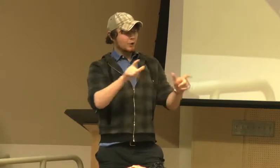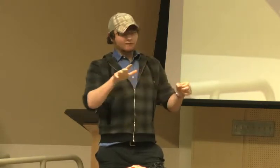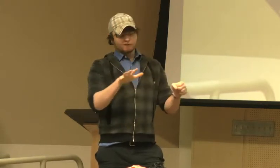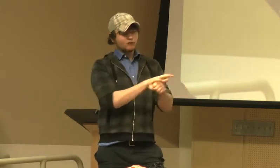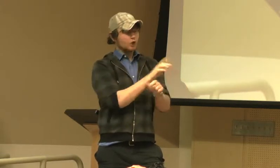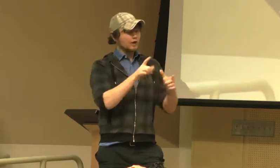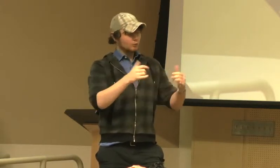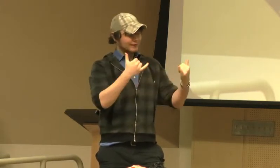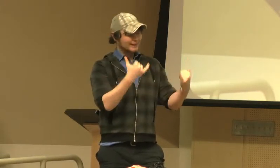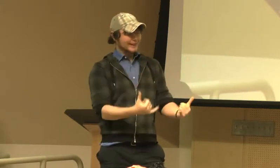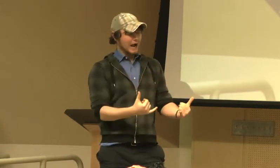professors.